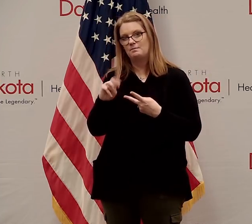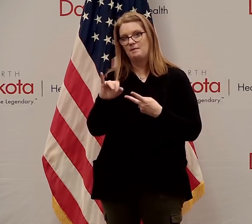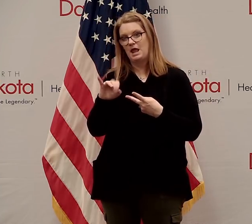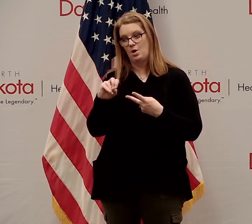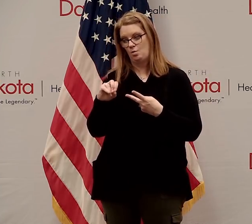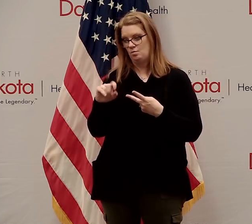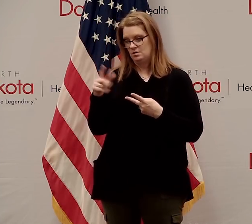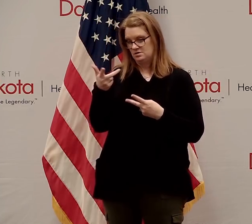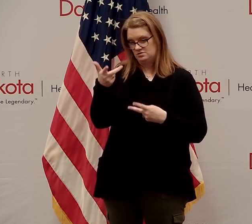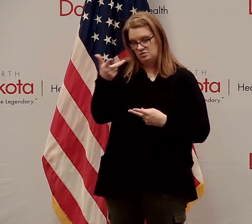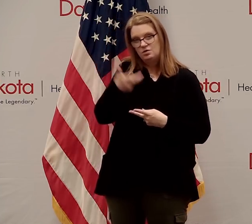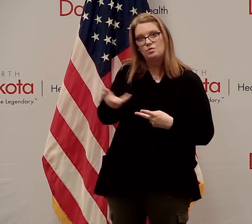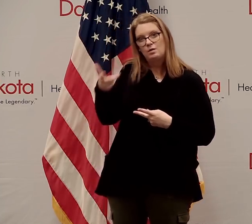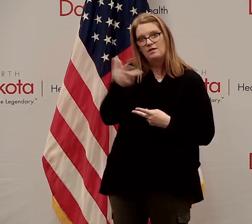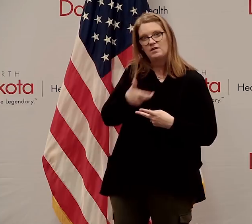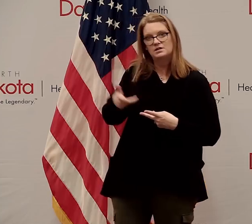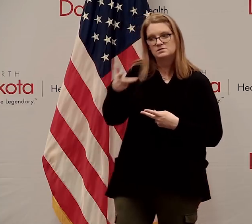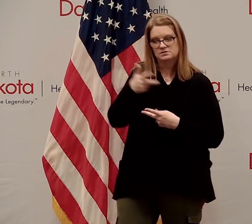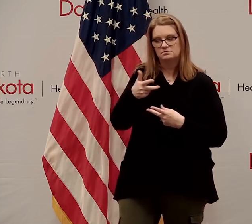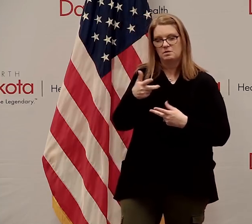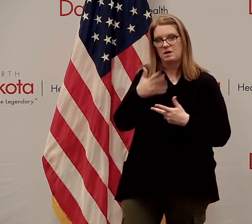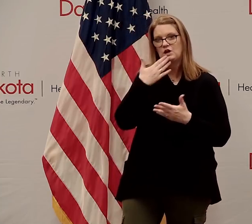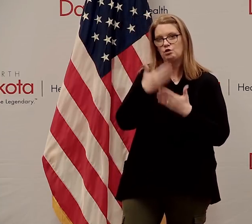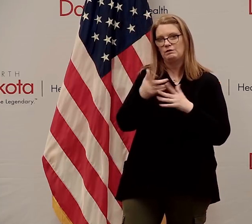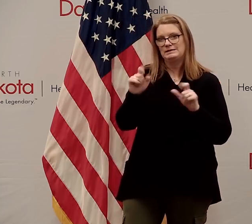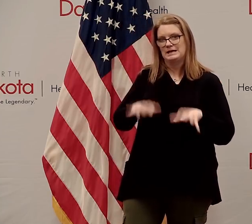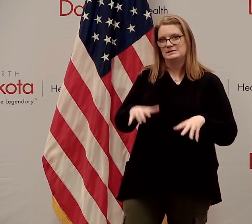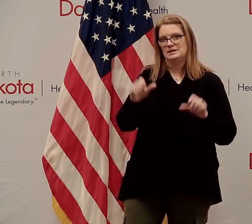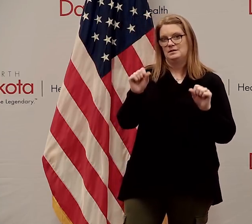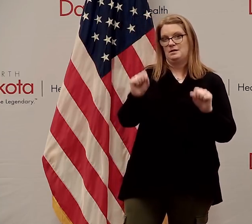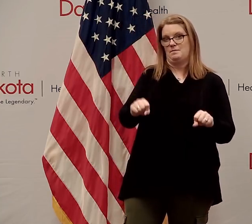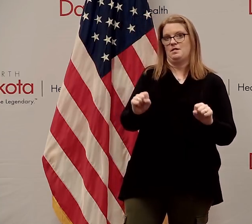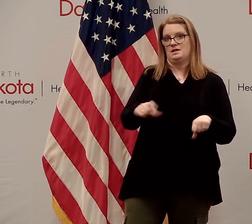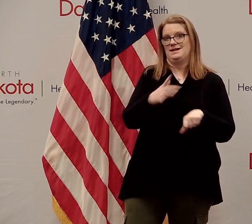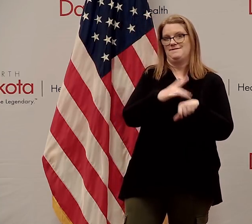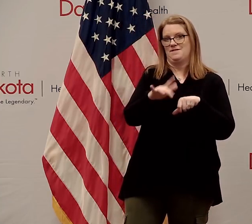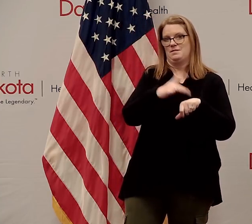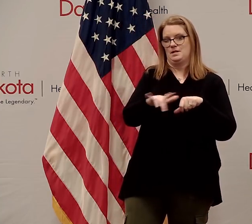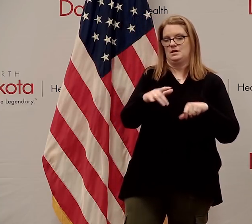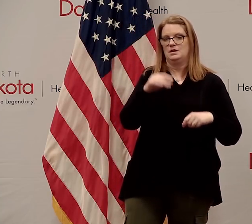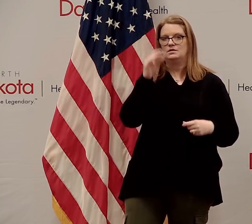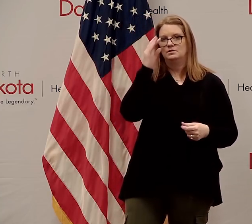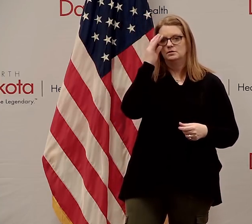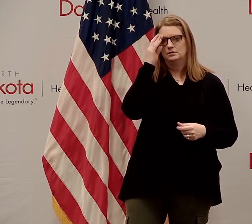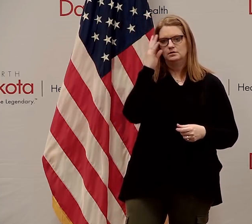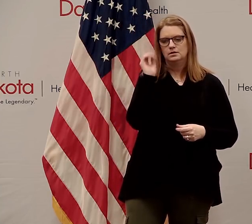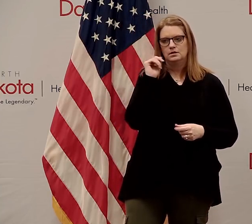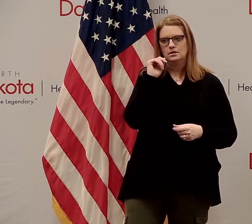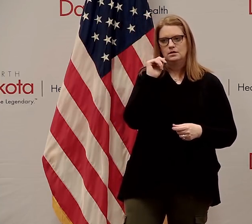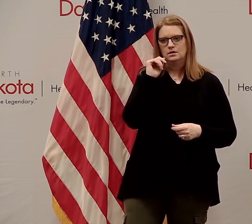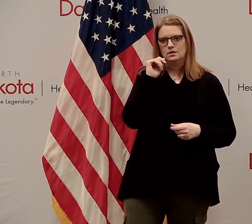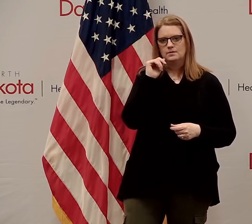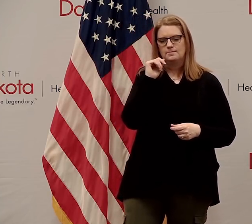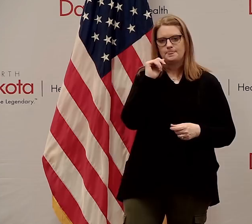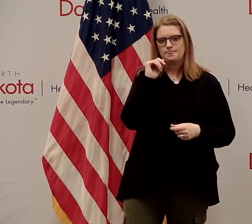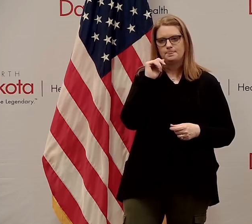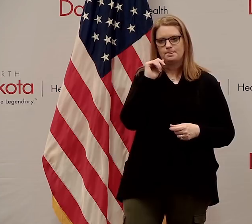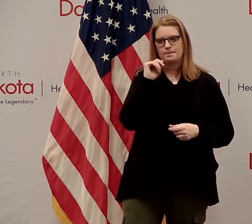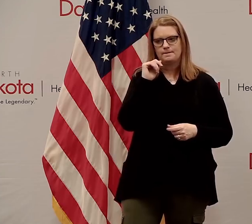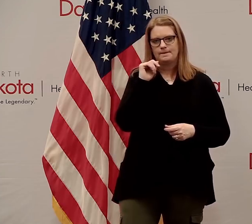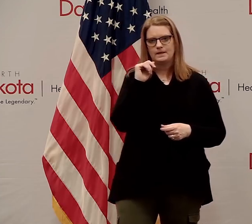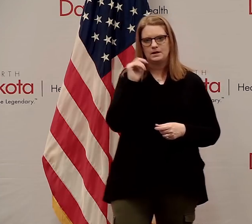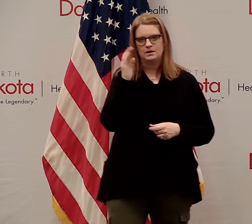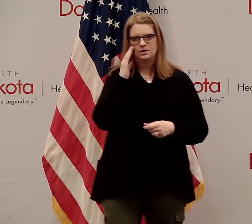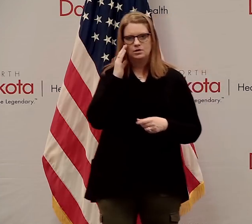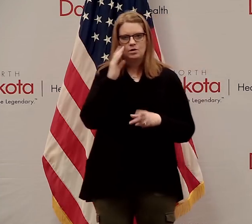make sure that we've got good testing capacity. And then we're also encouraged. We're working on the plan to roll out the point